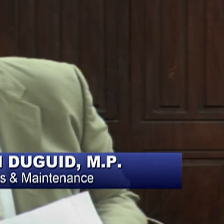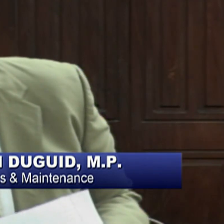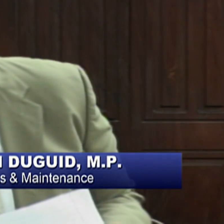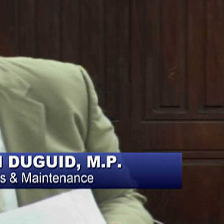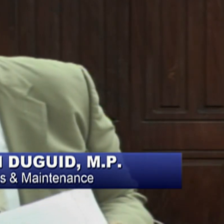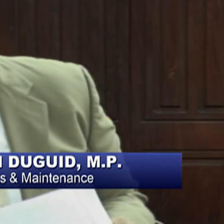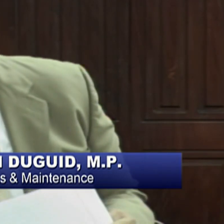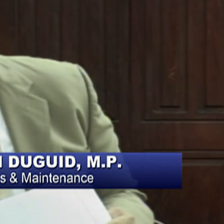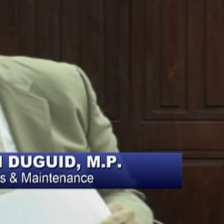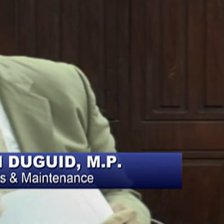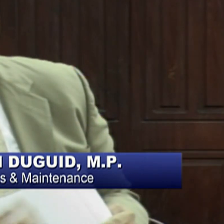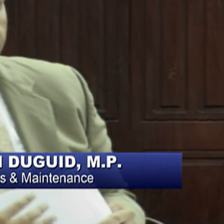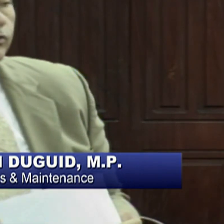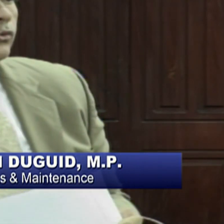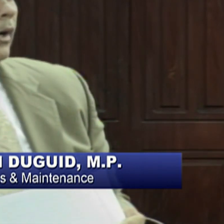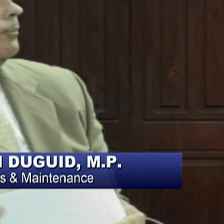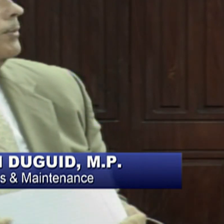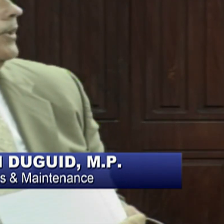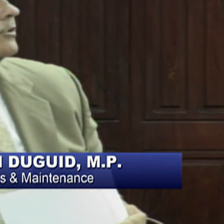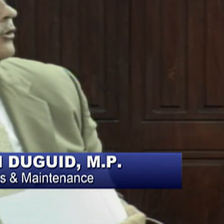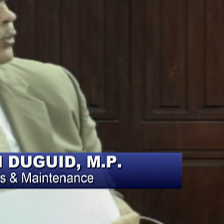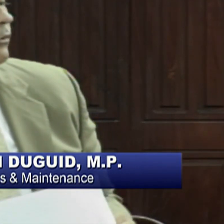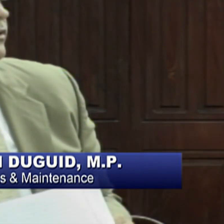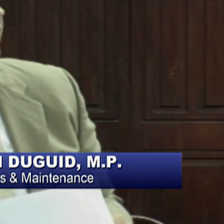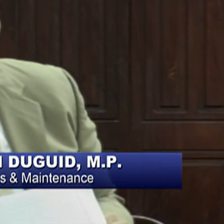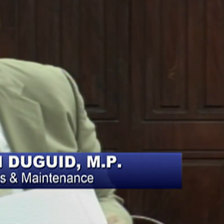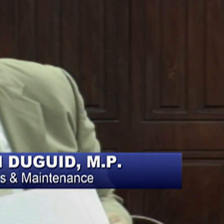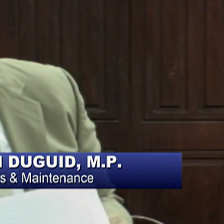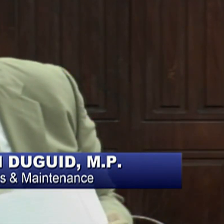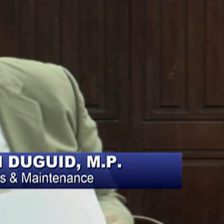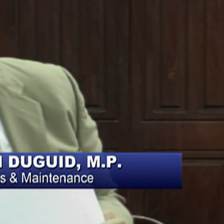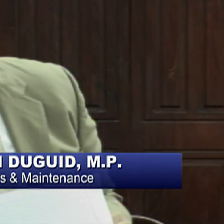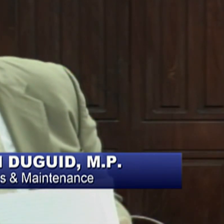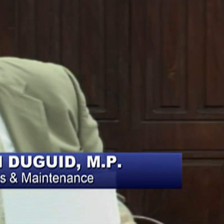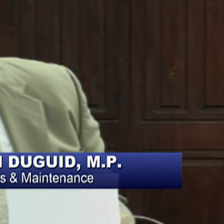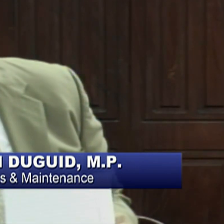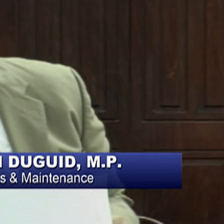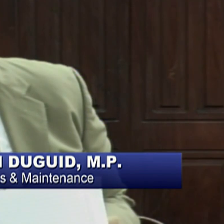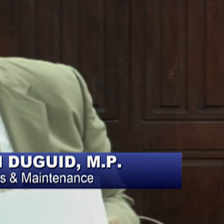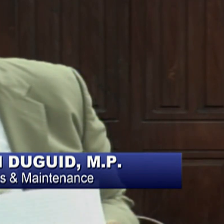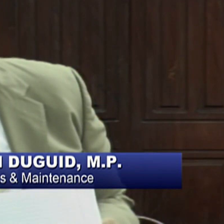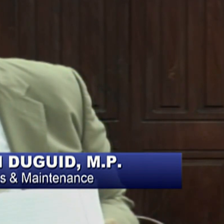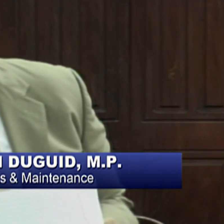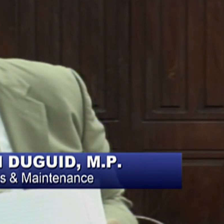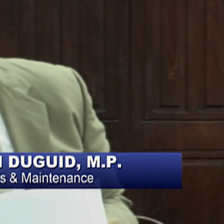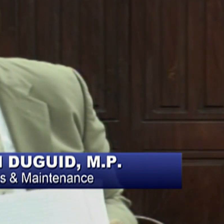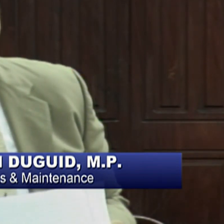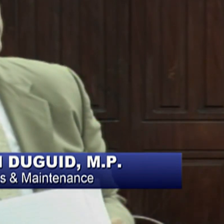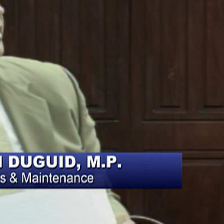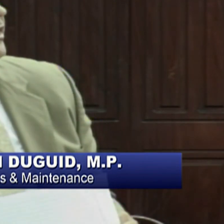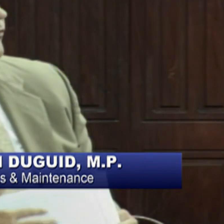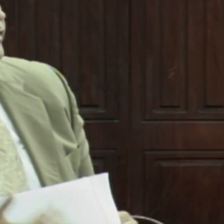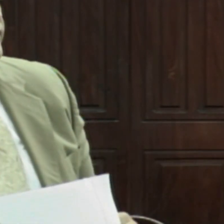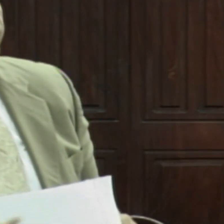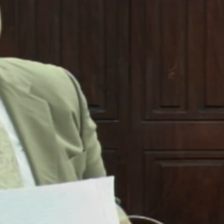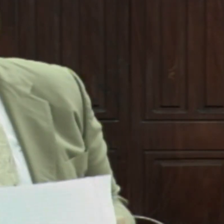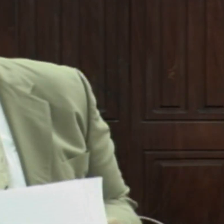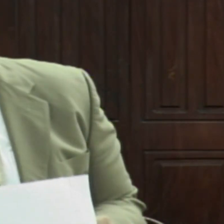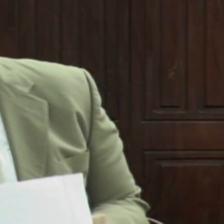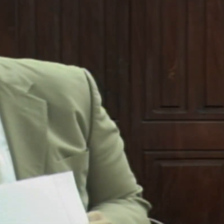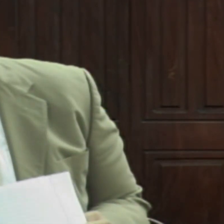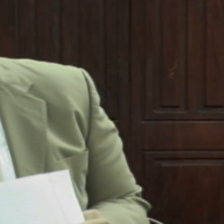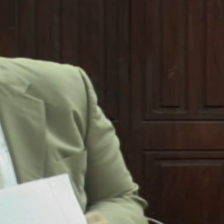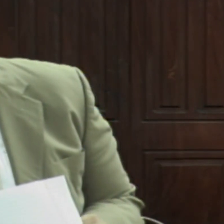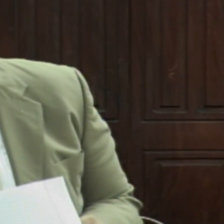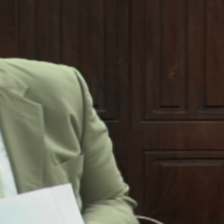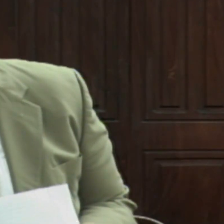discussions, but they too are prepared to work with us to bring order back to the roads. But there are certain things that